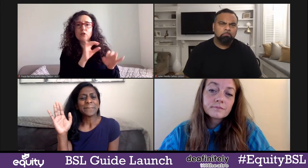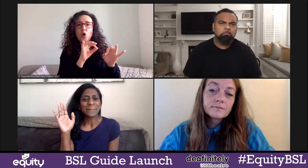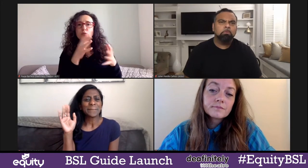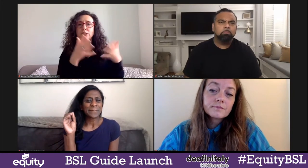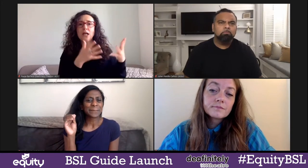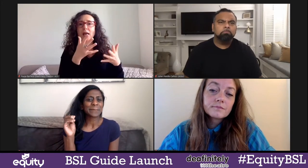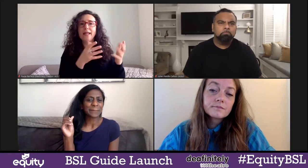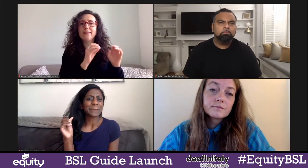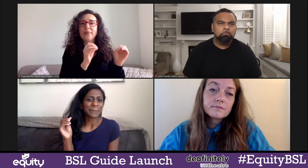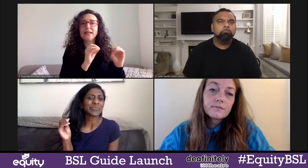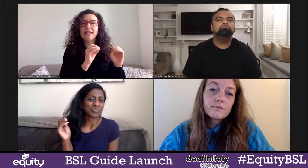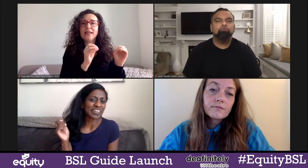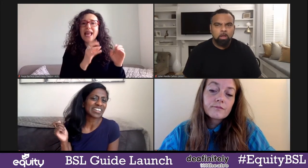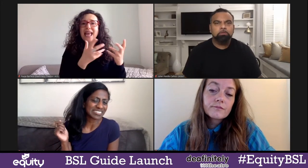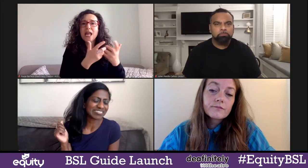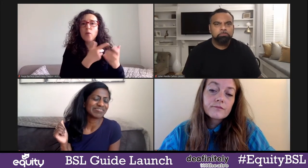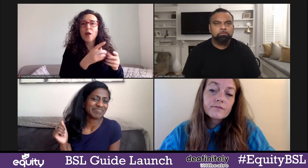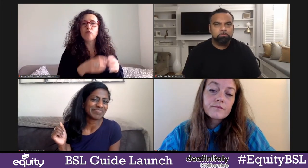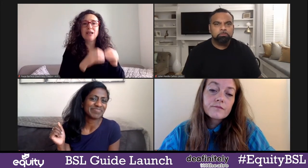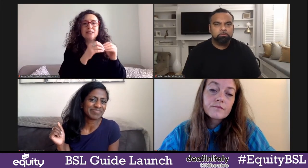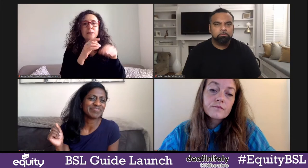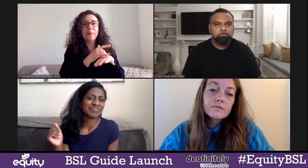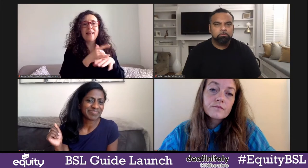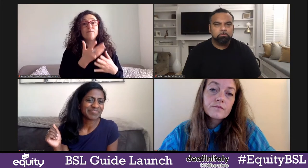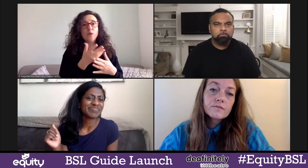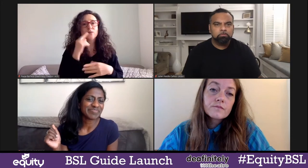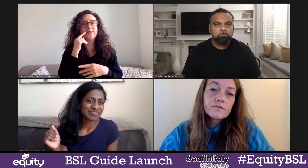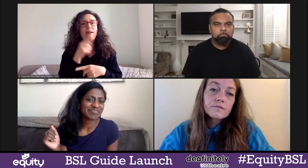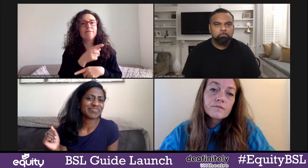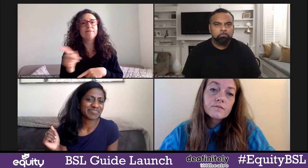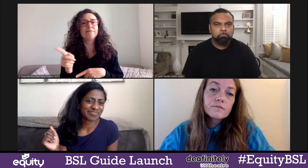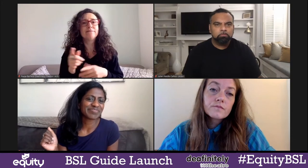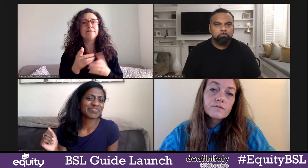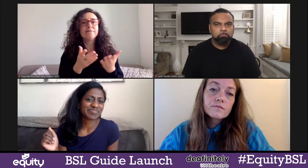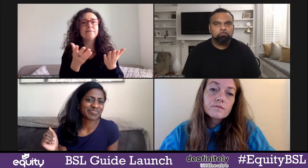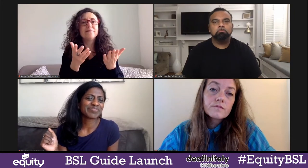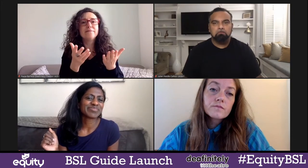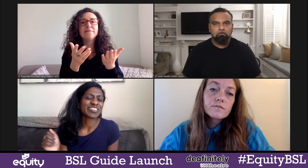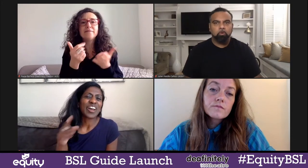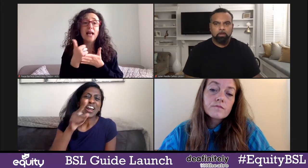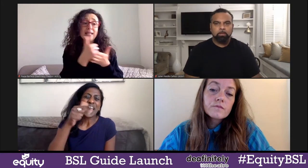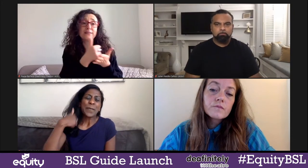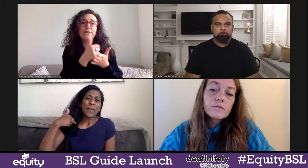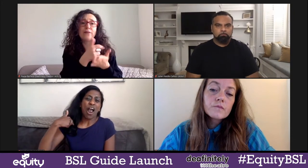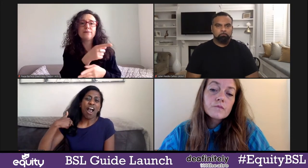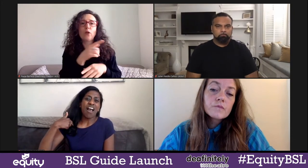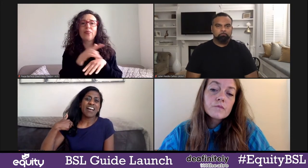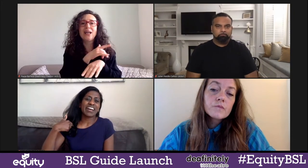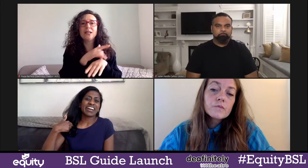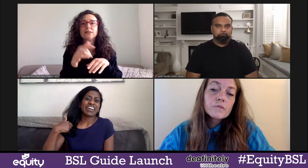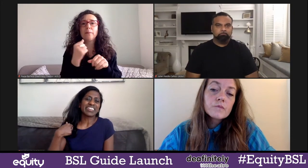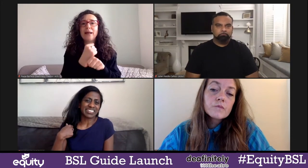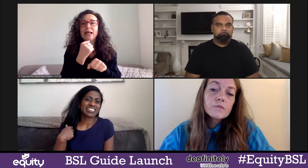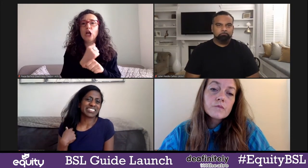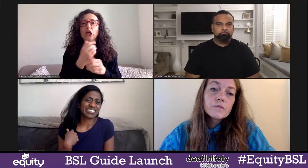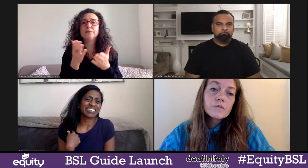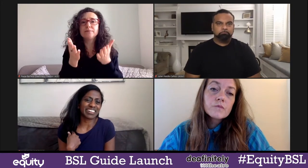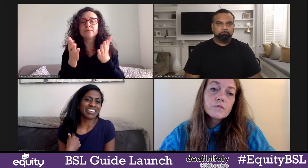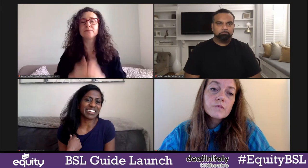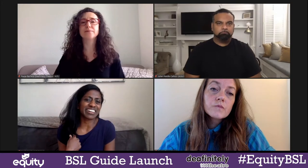in the right way? Perhaps they don't have sign language in their background. How can they be educated? And what advice